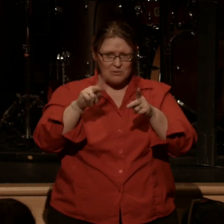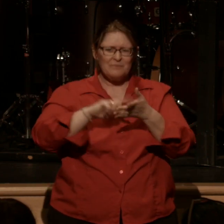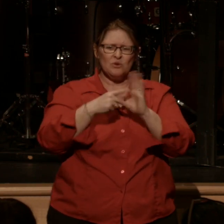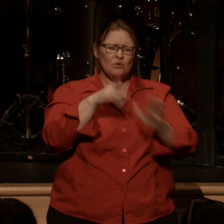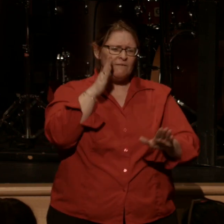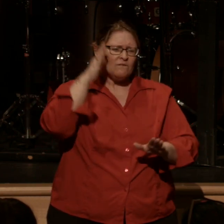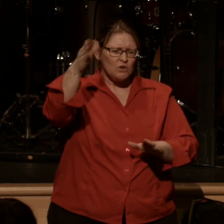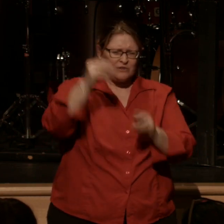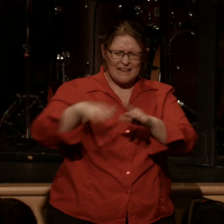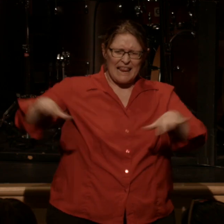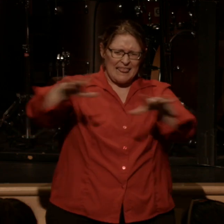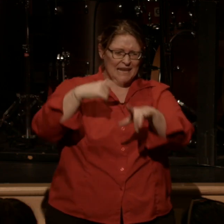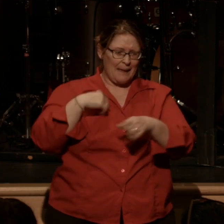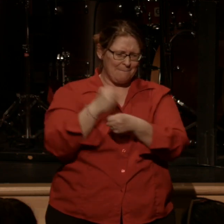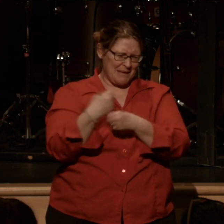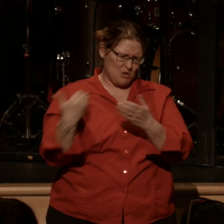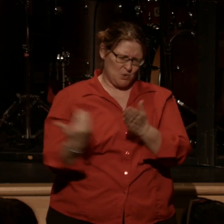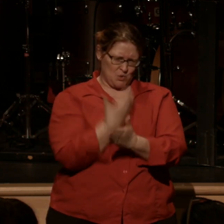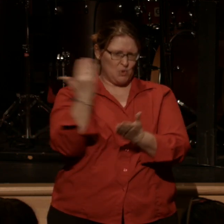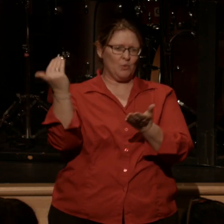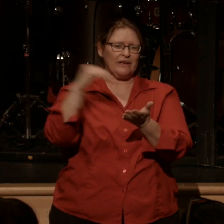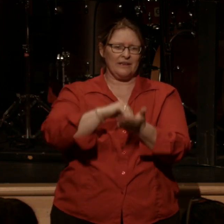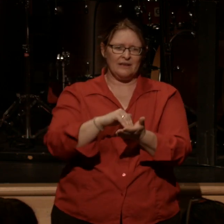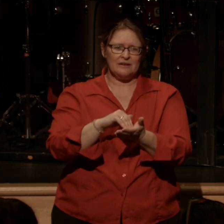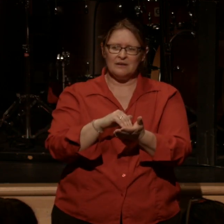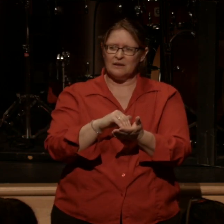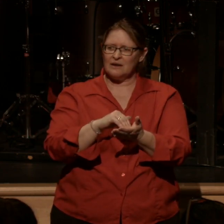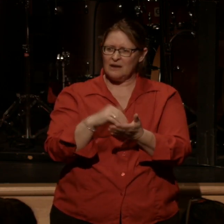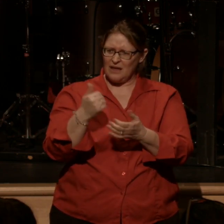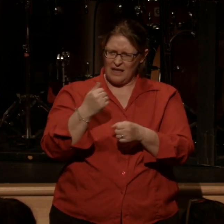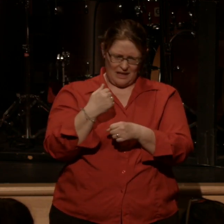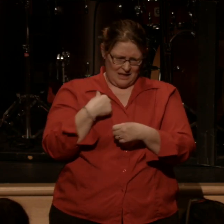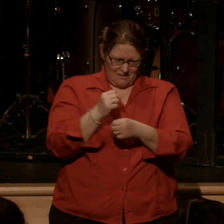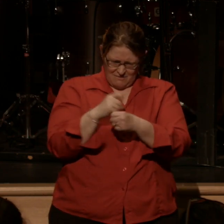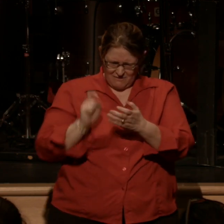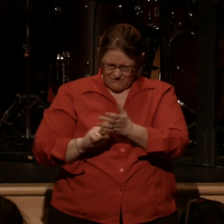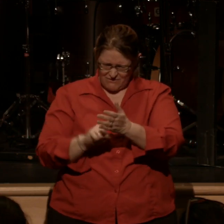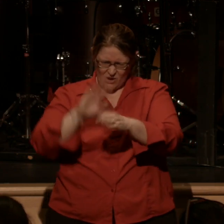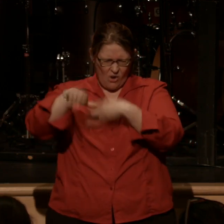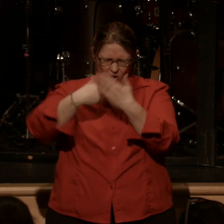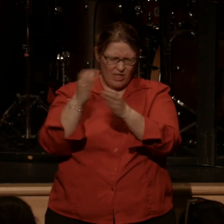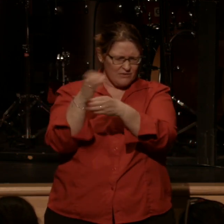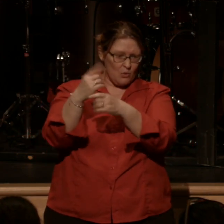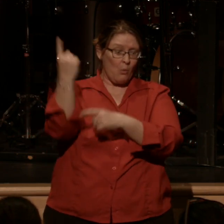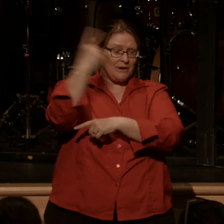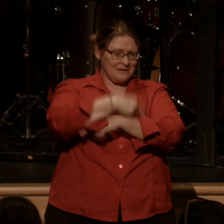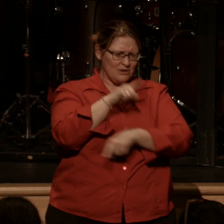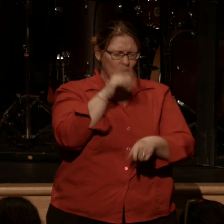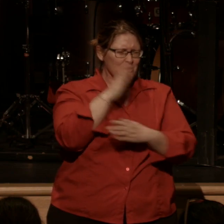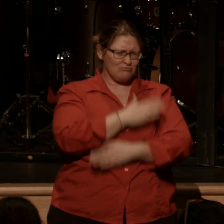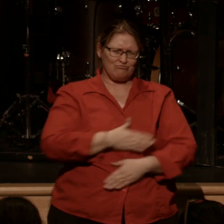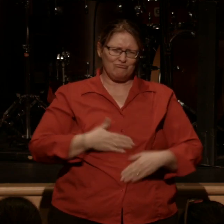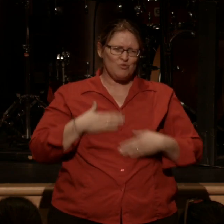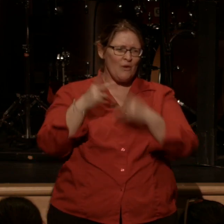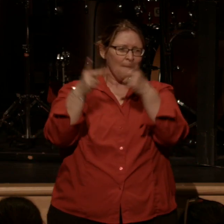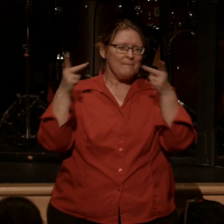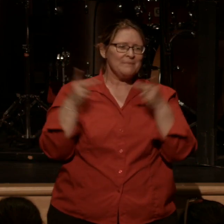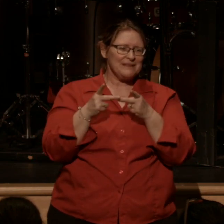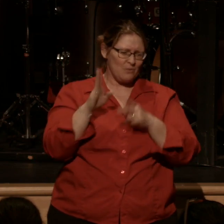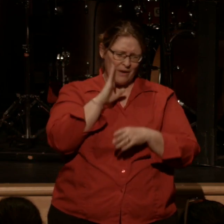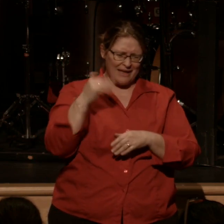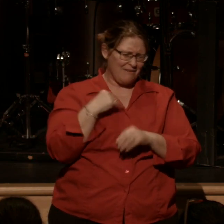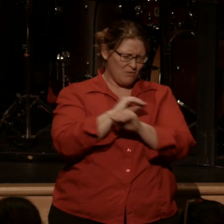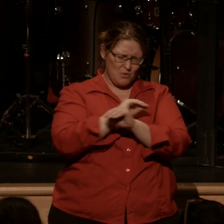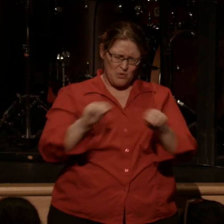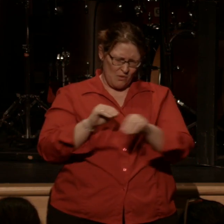is a land that I am making new again. I am restoring all creation where one day you will enjoy a place where there will be